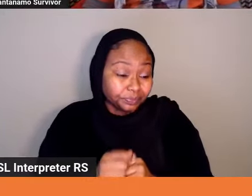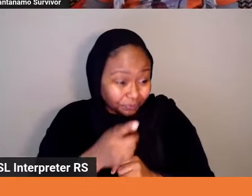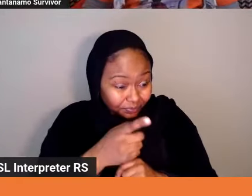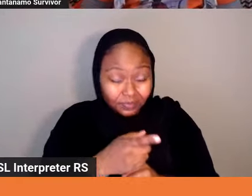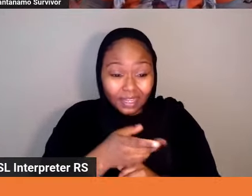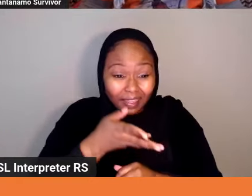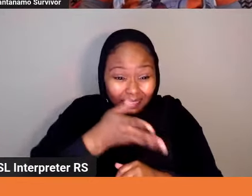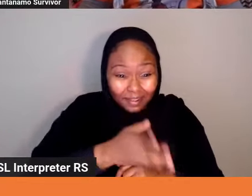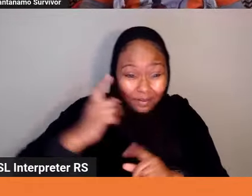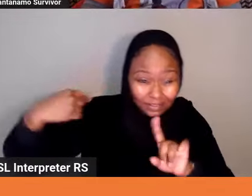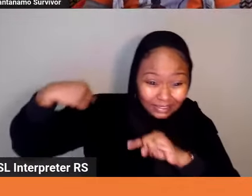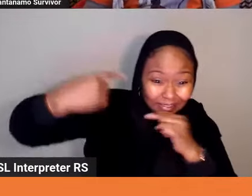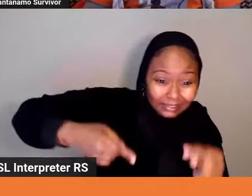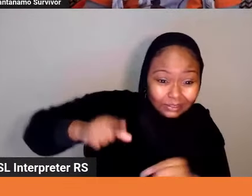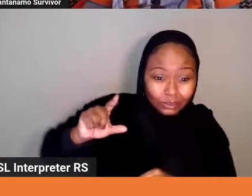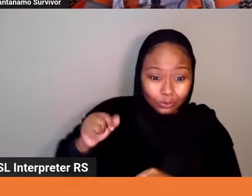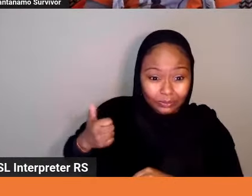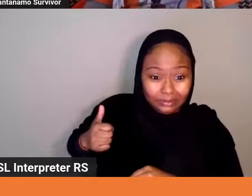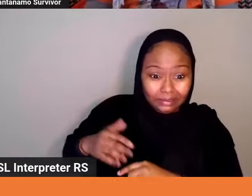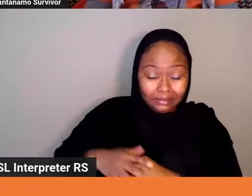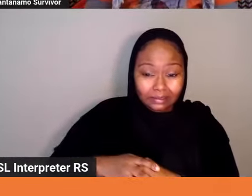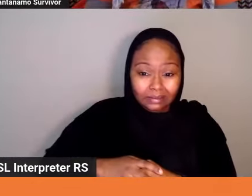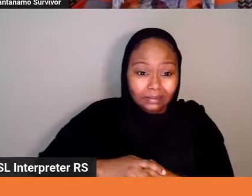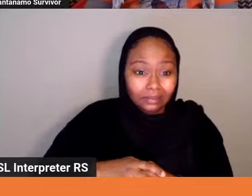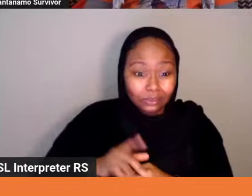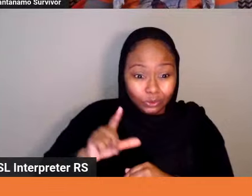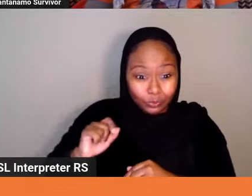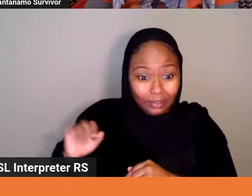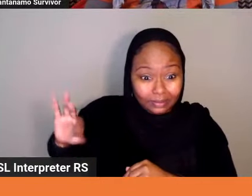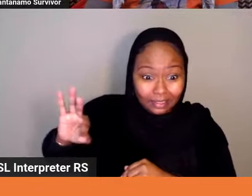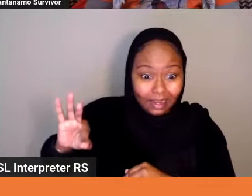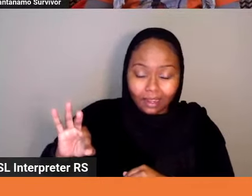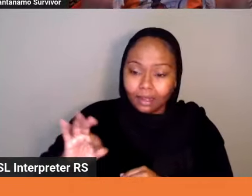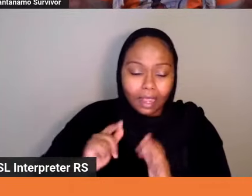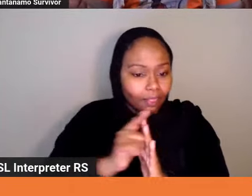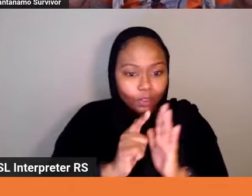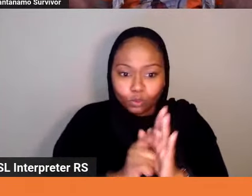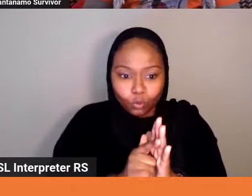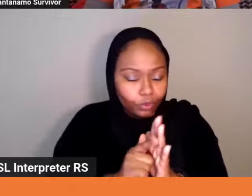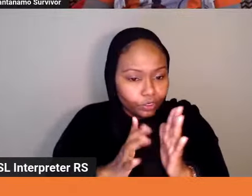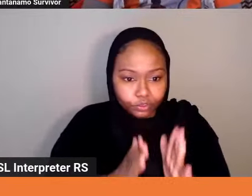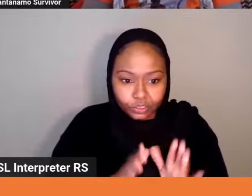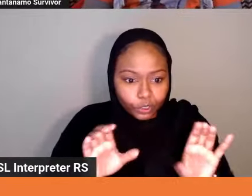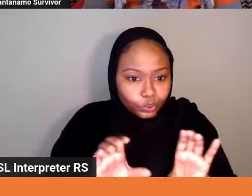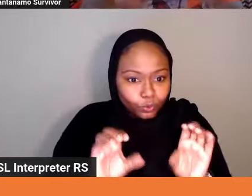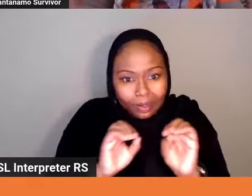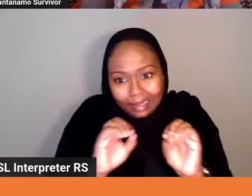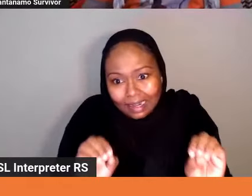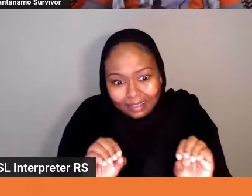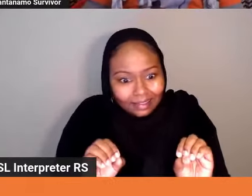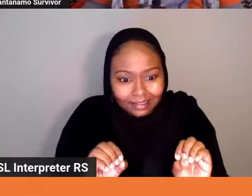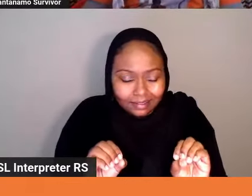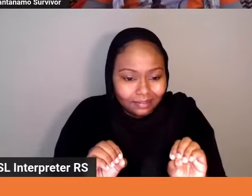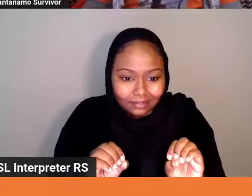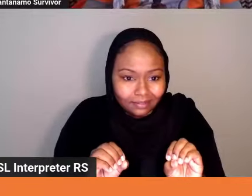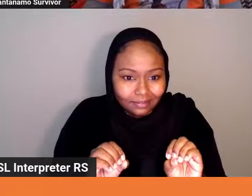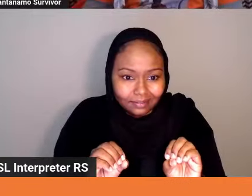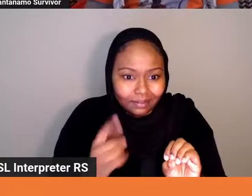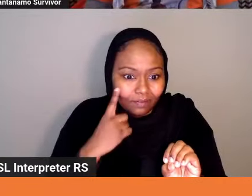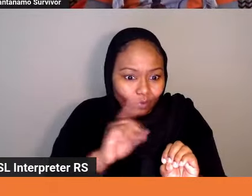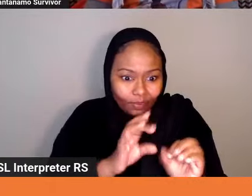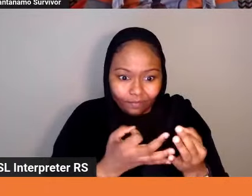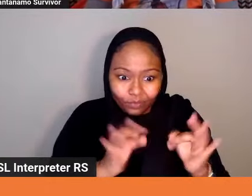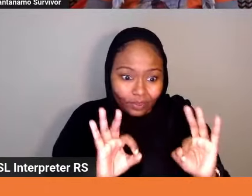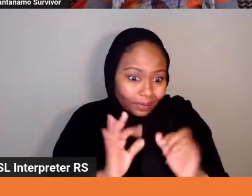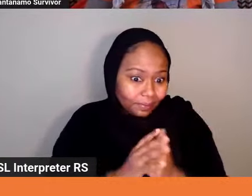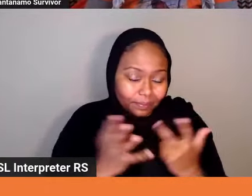and the lawyers can do nothing to get them out. Everything like, well, it's a political case. Well, we are working the case.